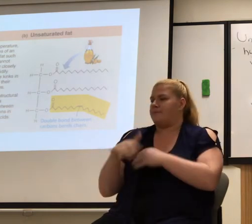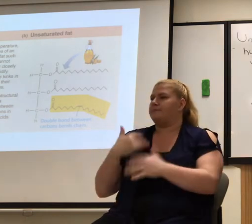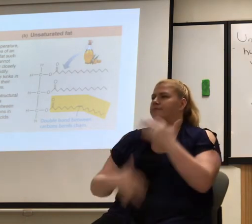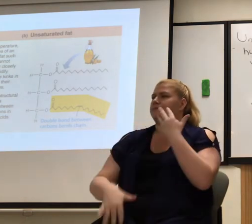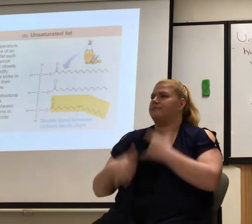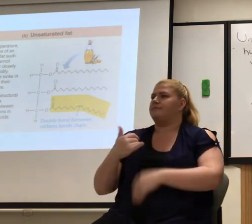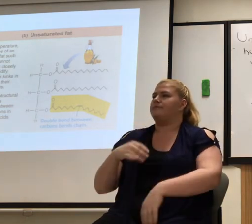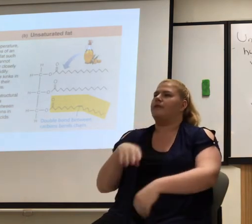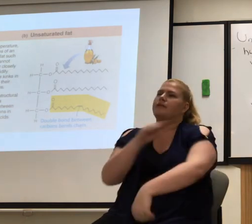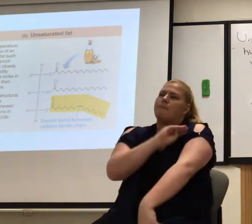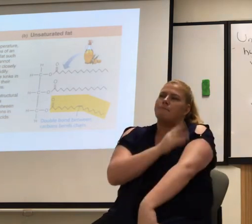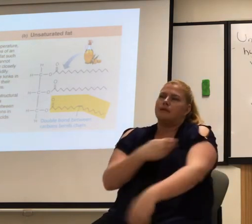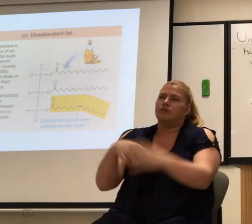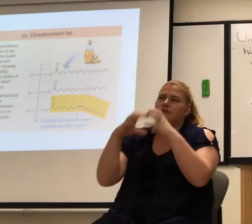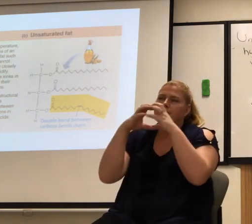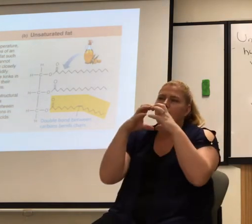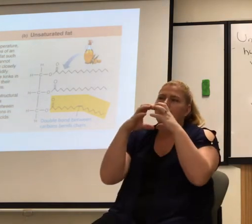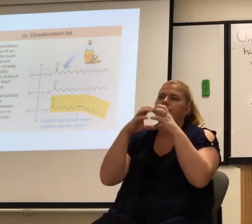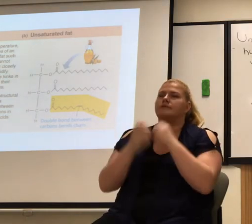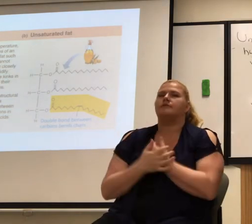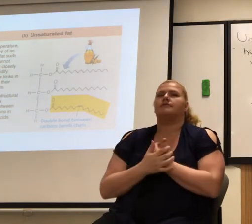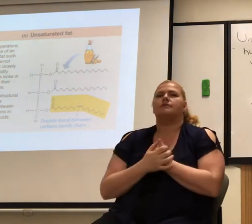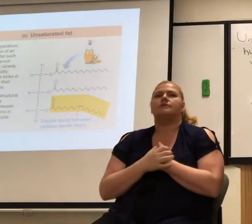Muscle cells